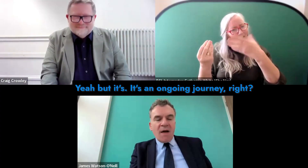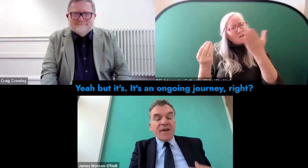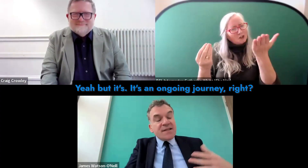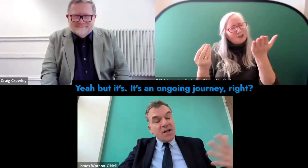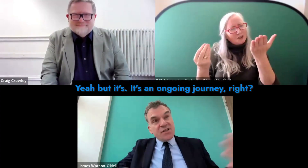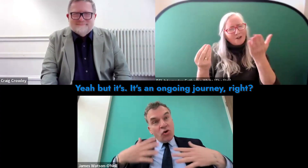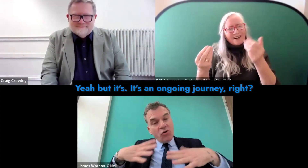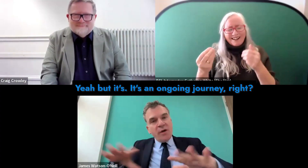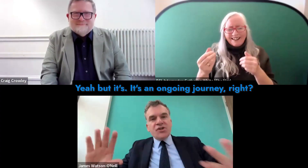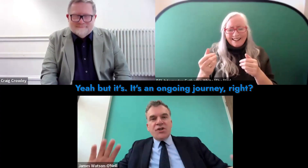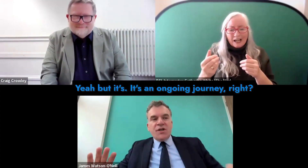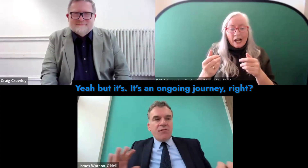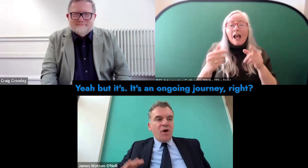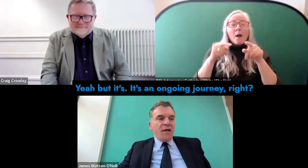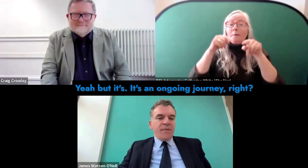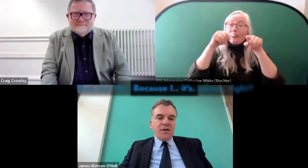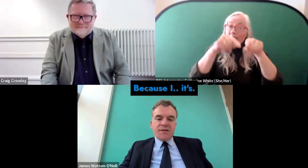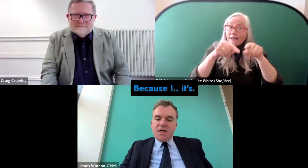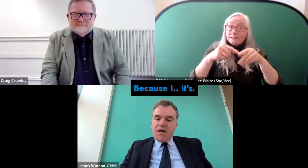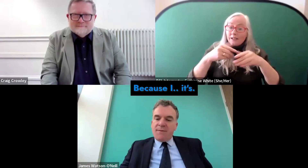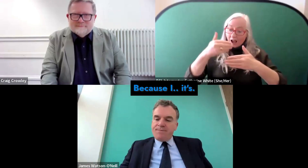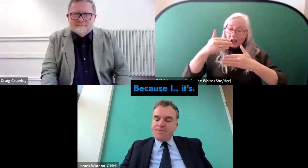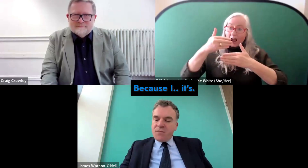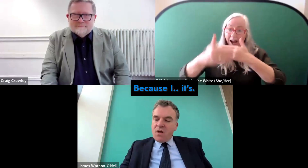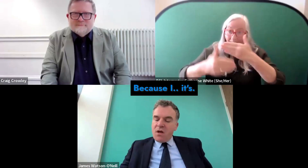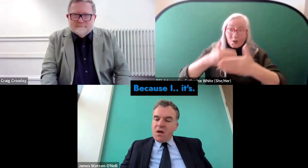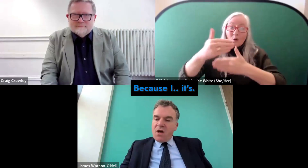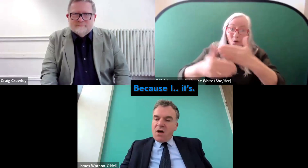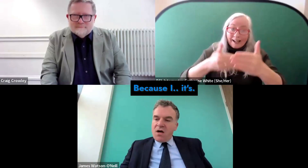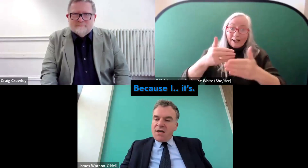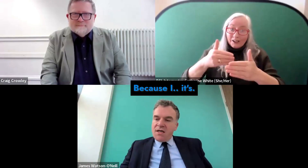Yeah, but it's an ongoing journey, right? Because